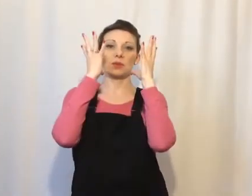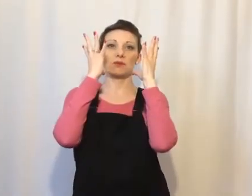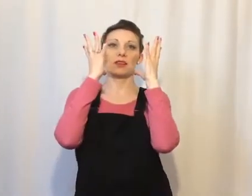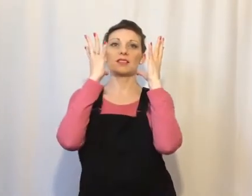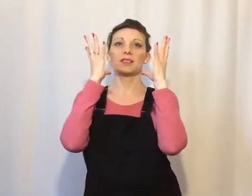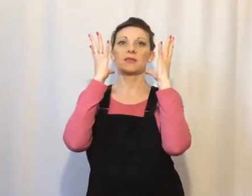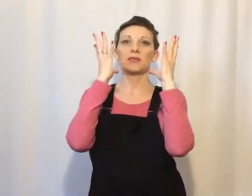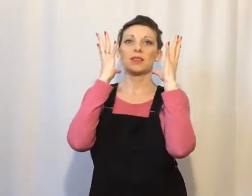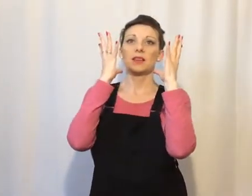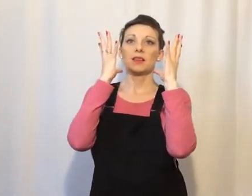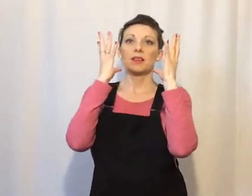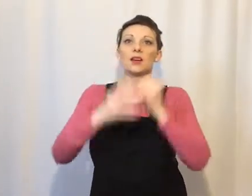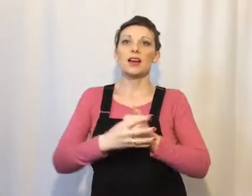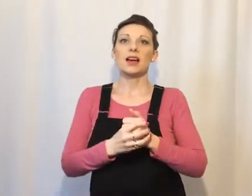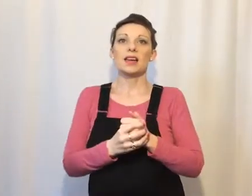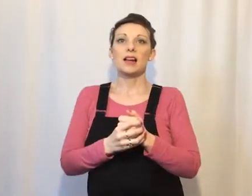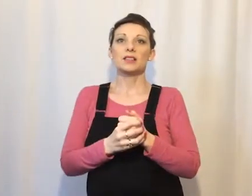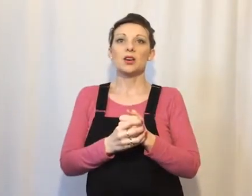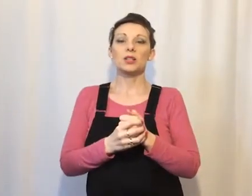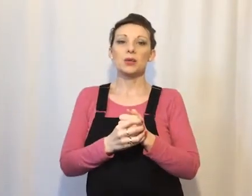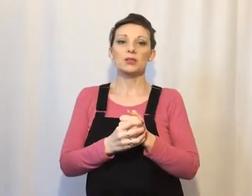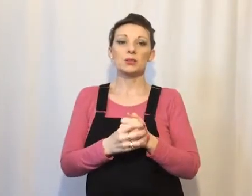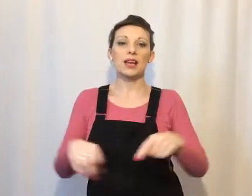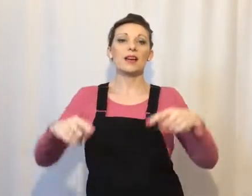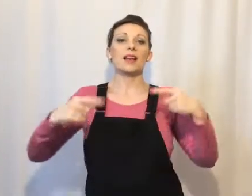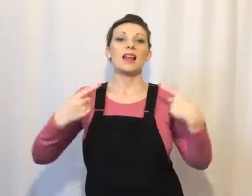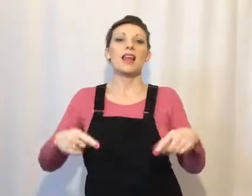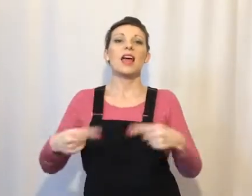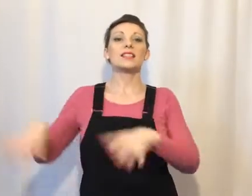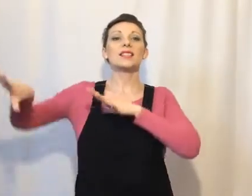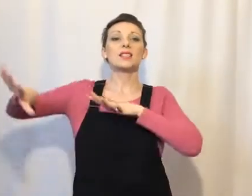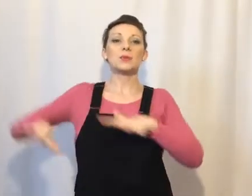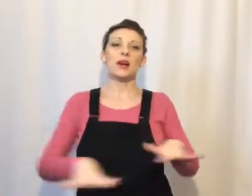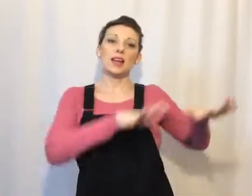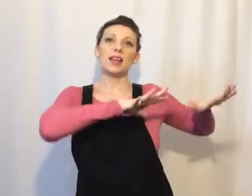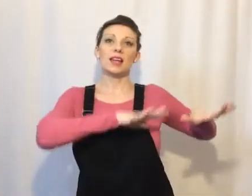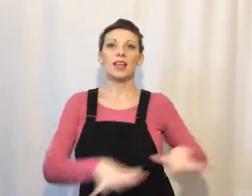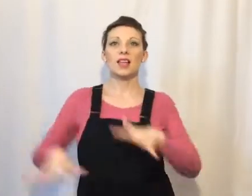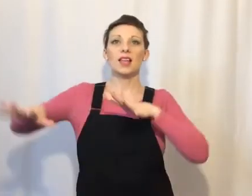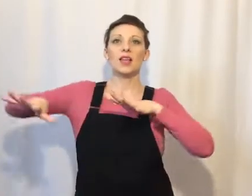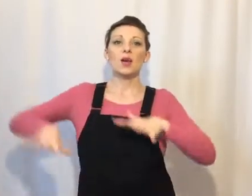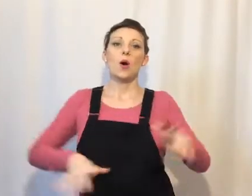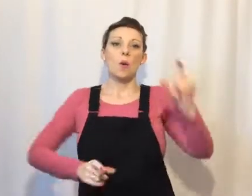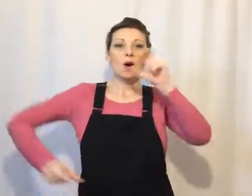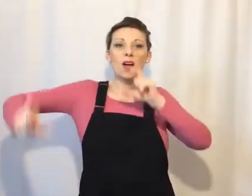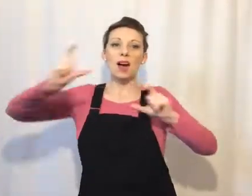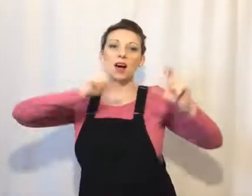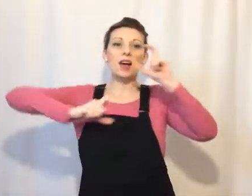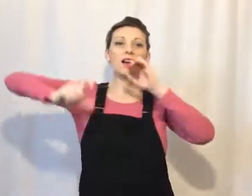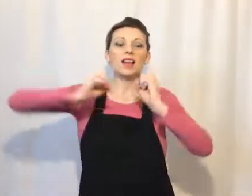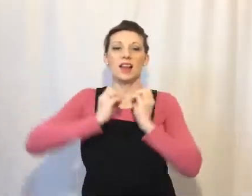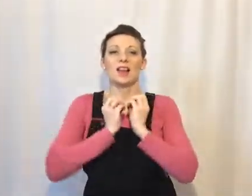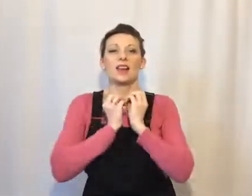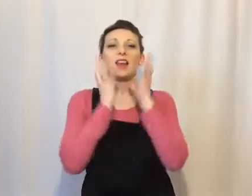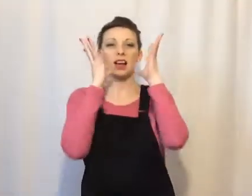your face. Okay, so let's put those two together. Let's sway while colour lights